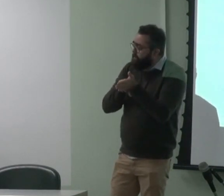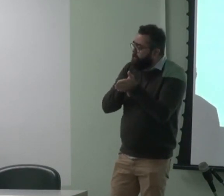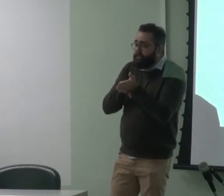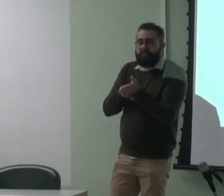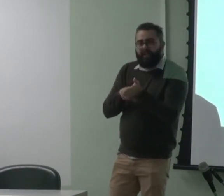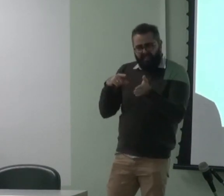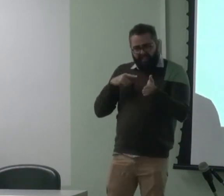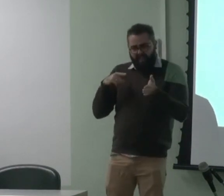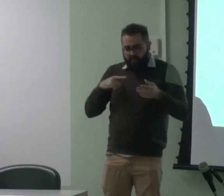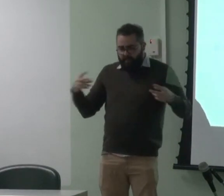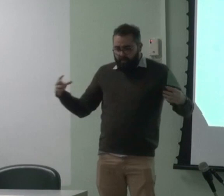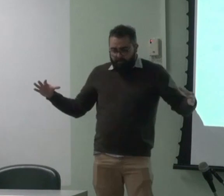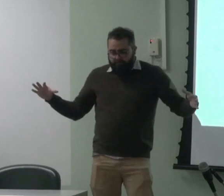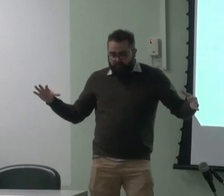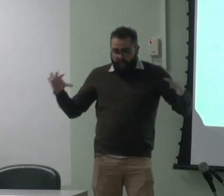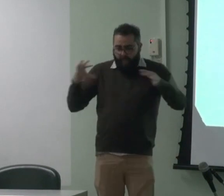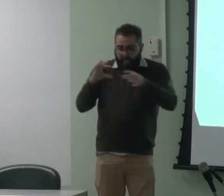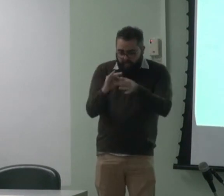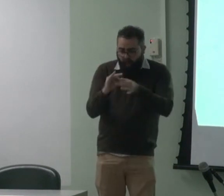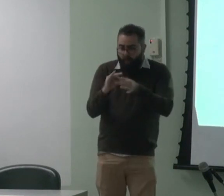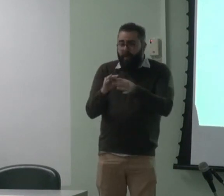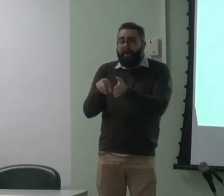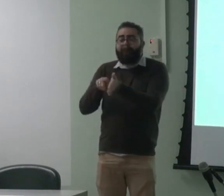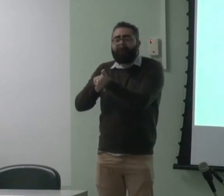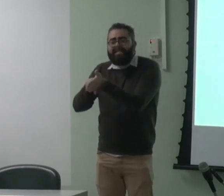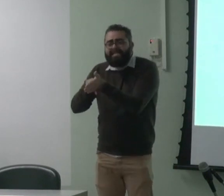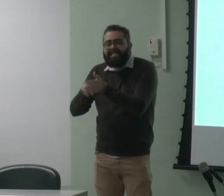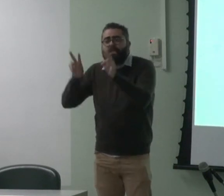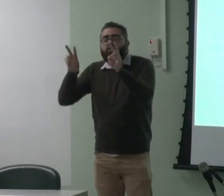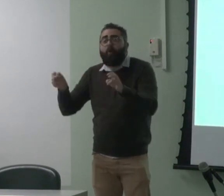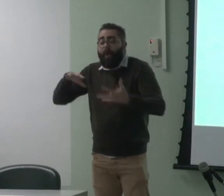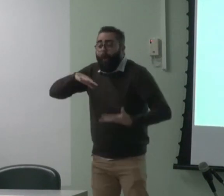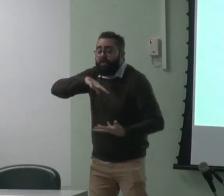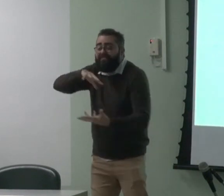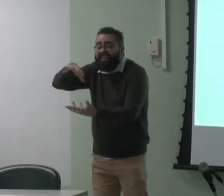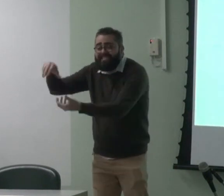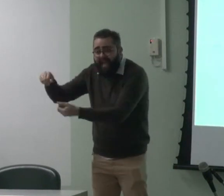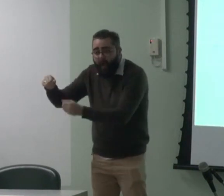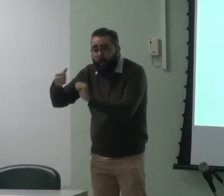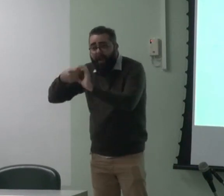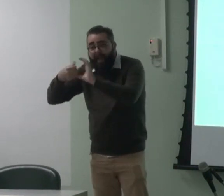this research in universal and this attempt to